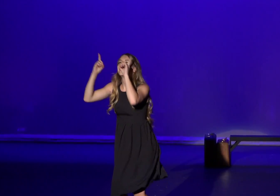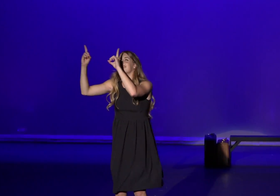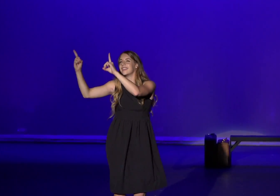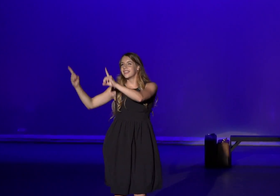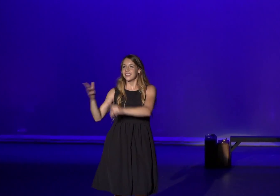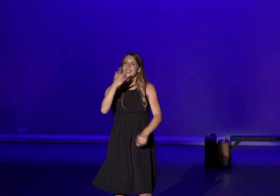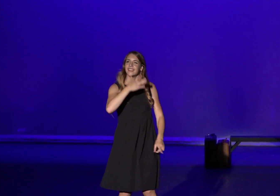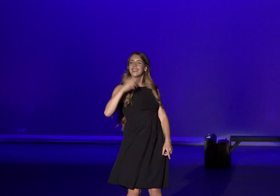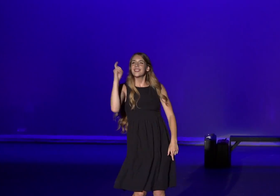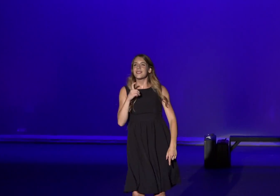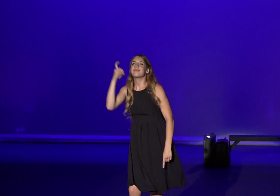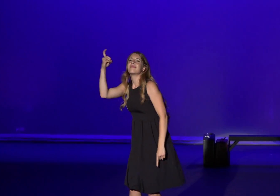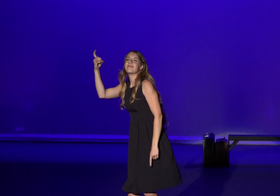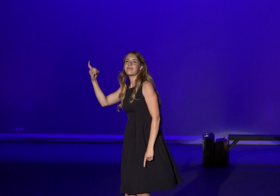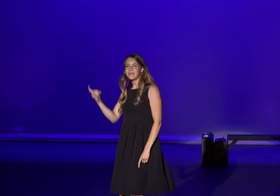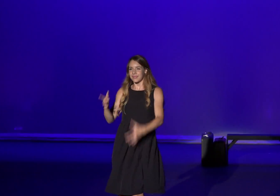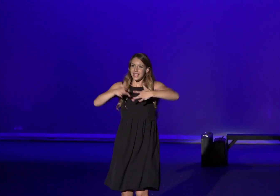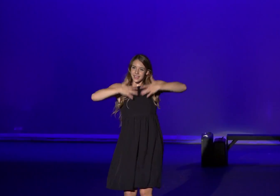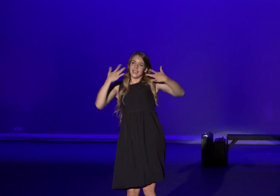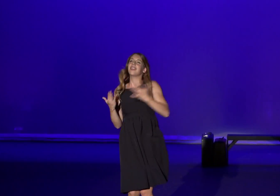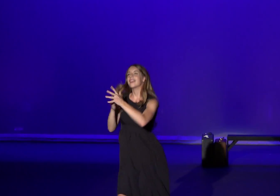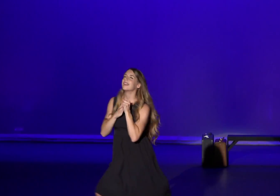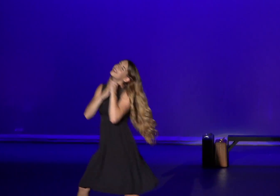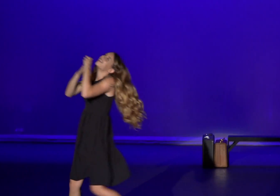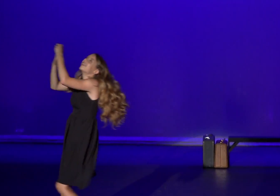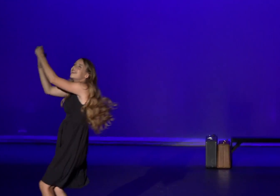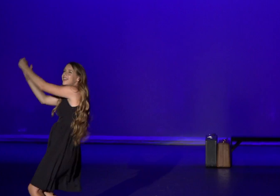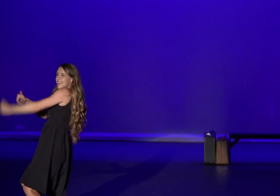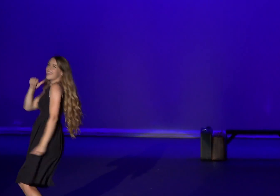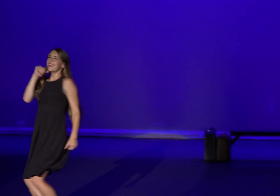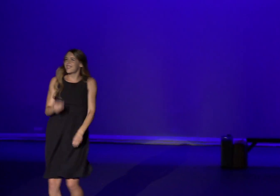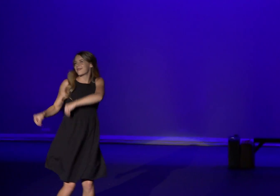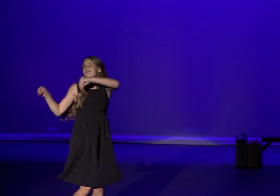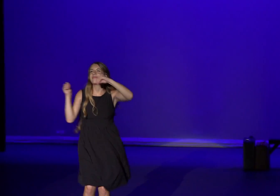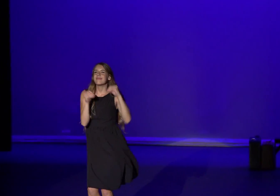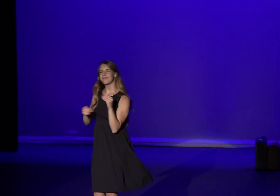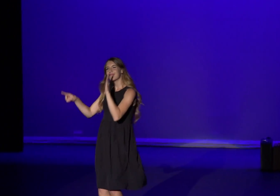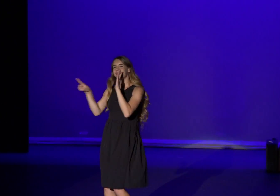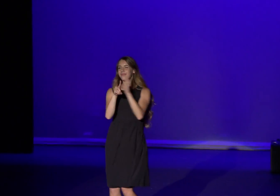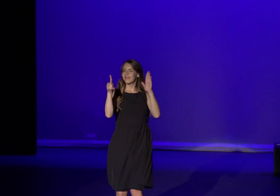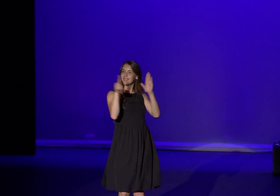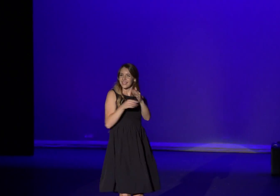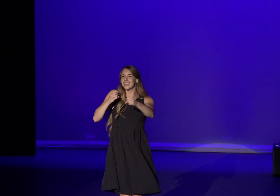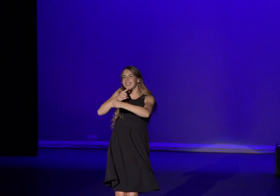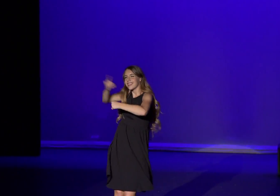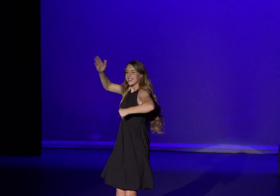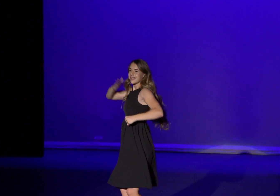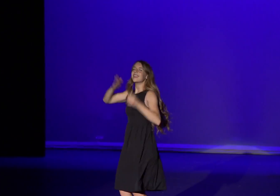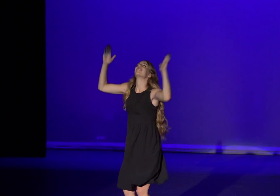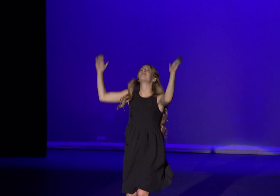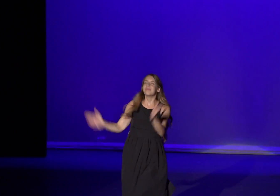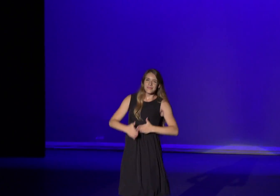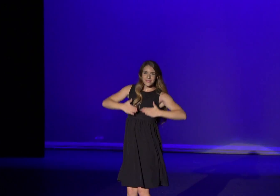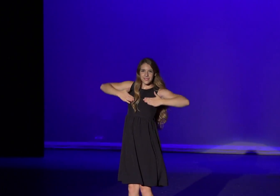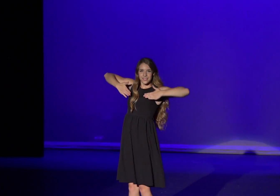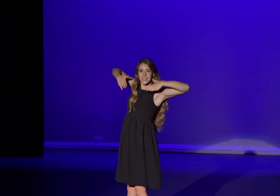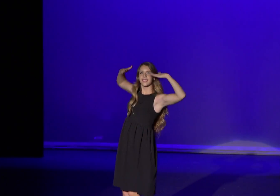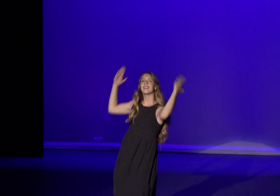I'm a comer I simply got to march my heart's a drummer Don't ring around a cloud to rain on my